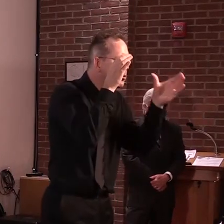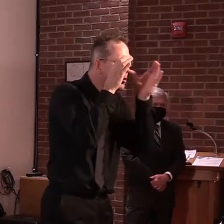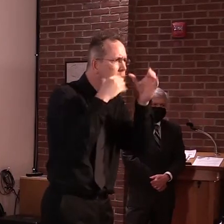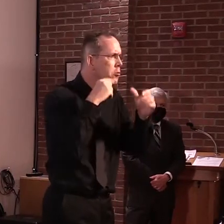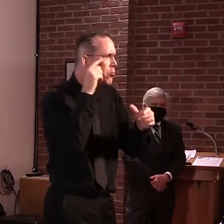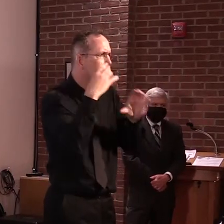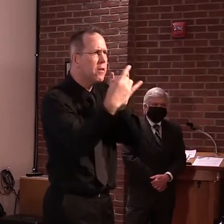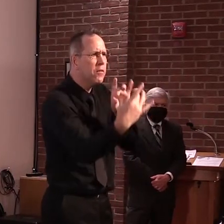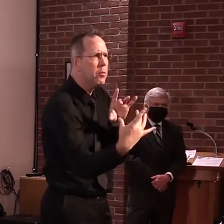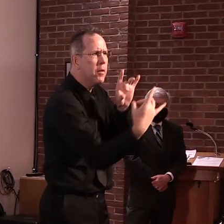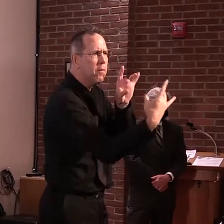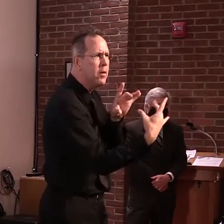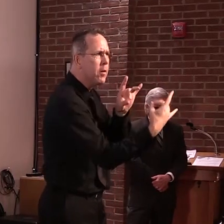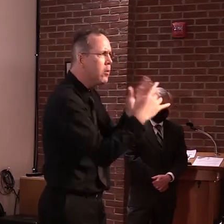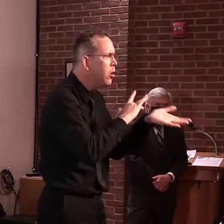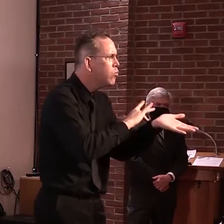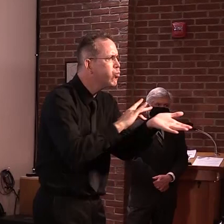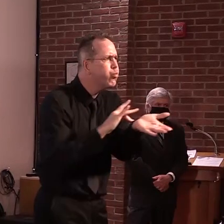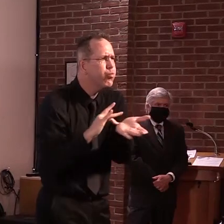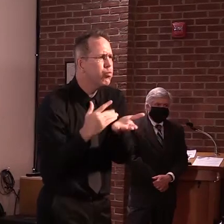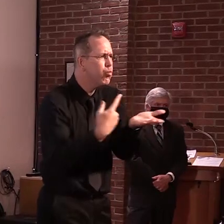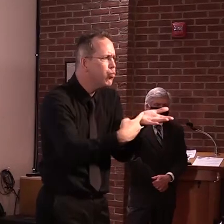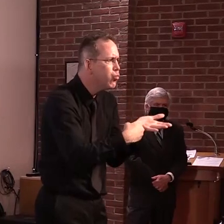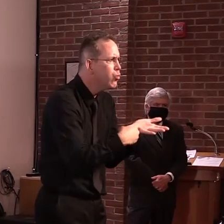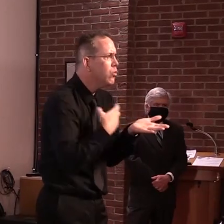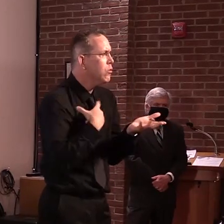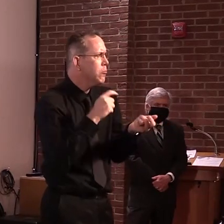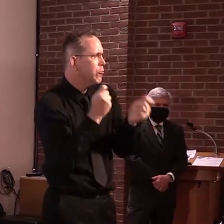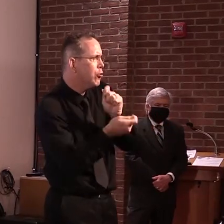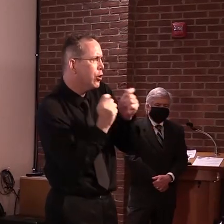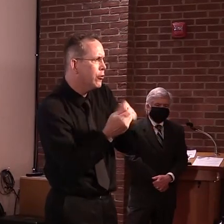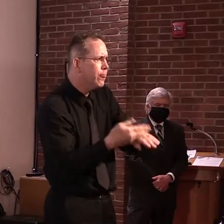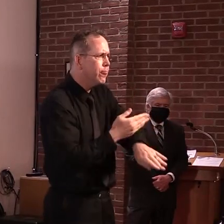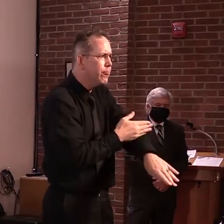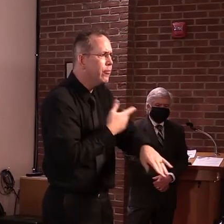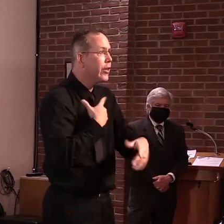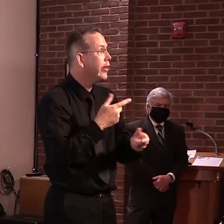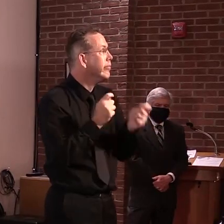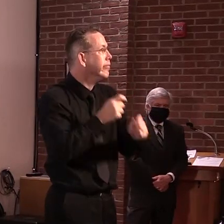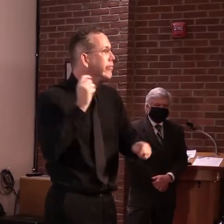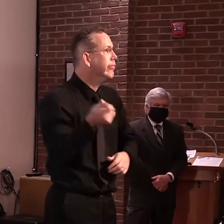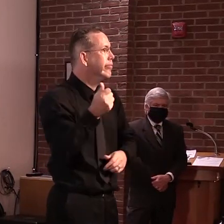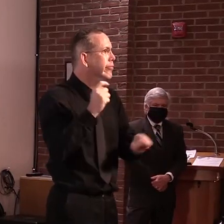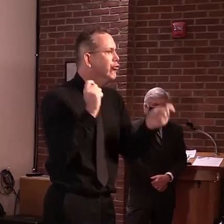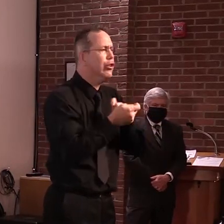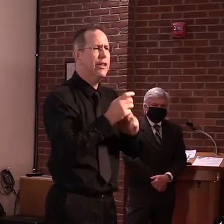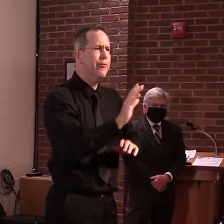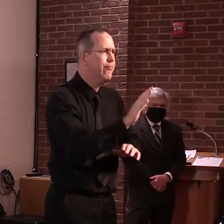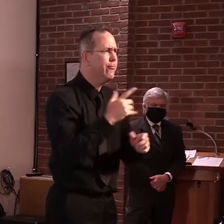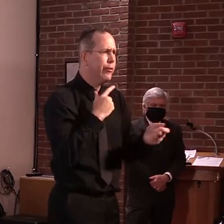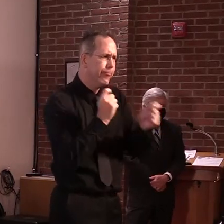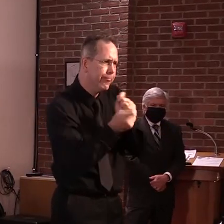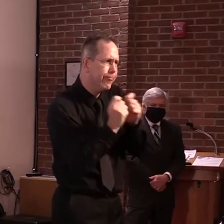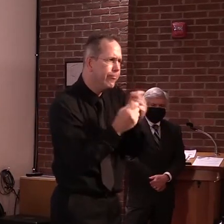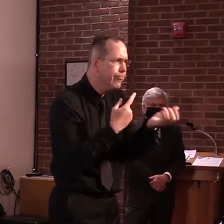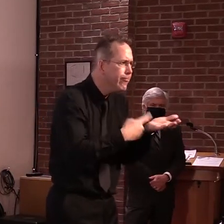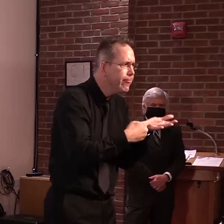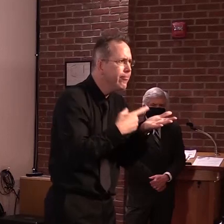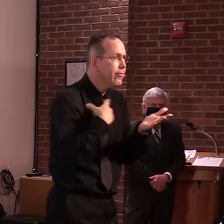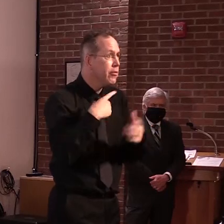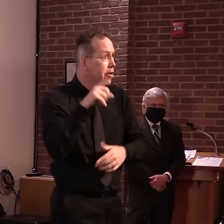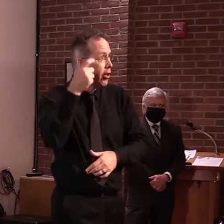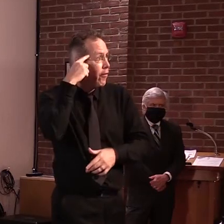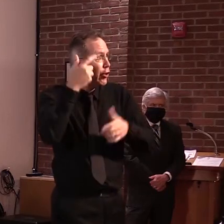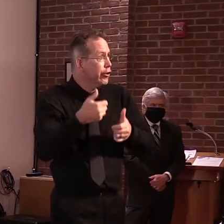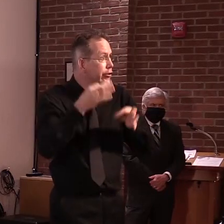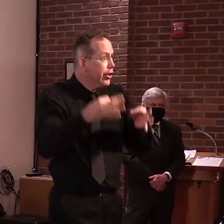it, because this can't just be led by state government. All across Vermont, we need to think about how each of us